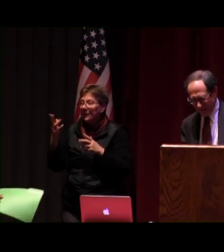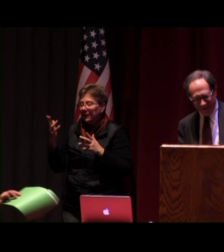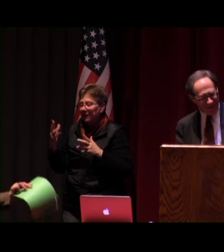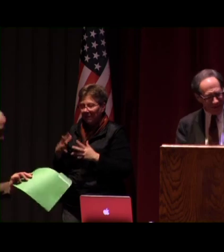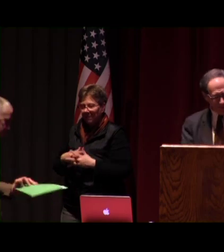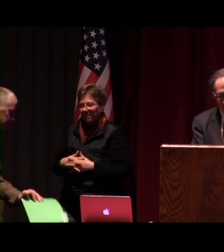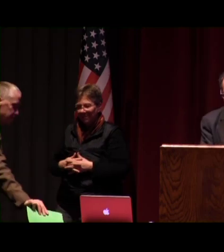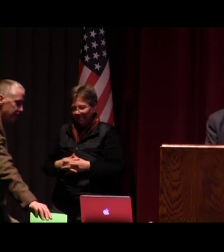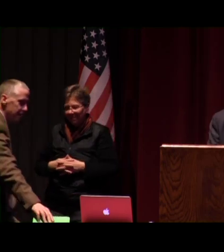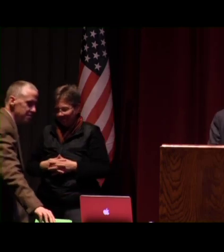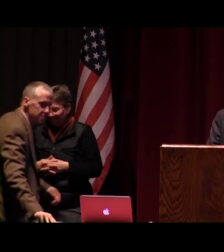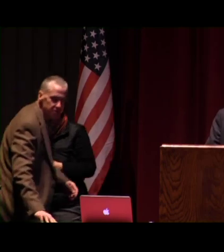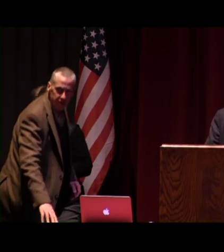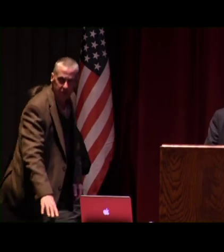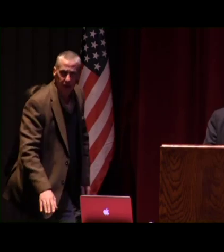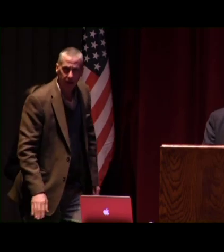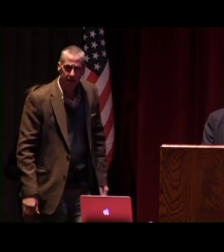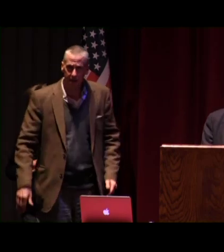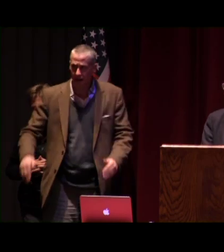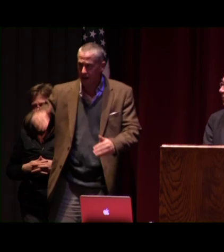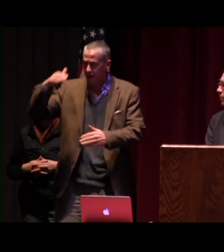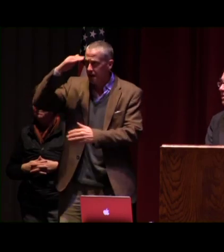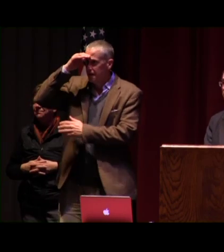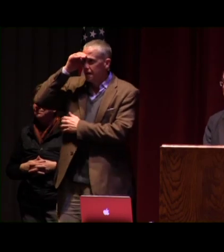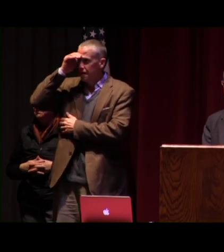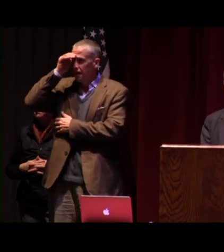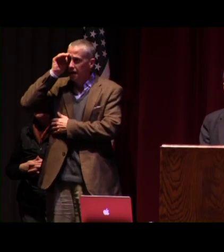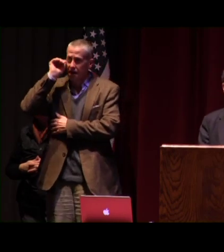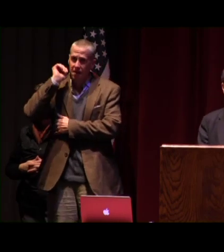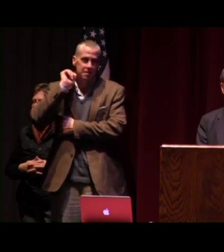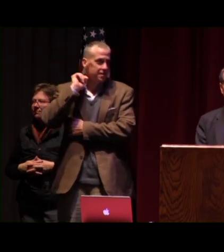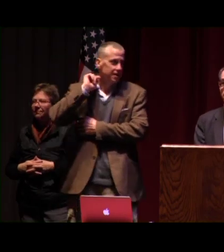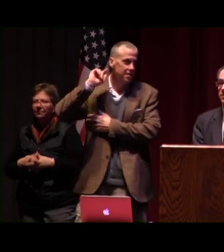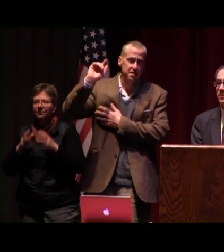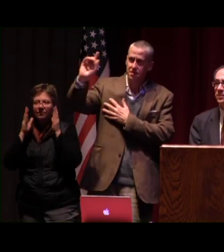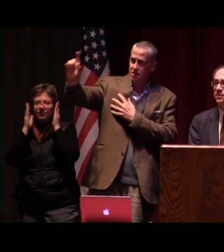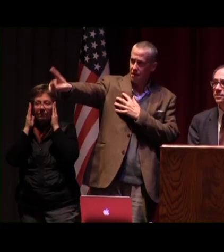So right. It would be, so I can't call on people myself. So if you would.